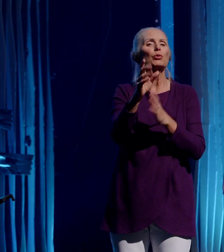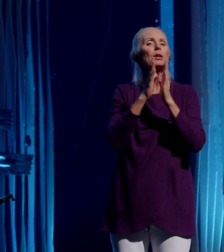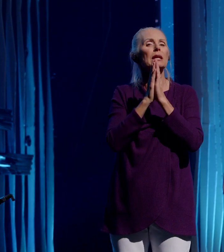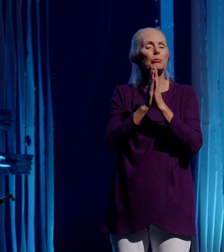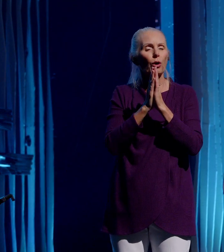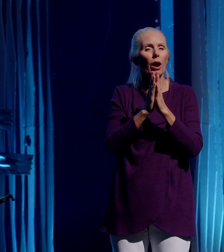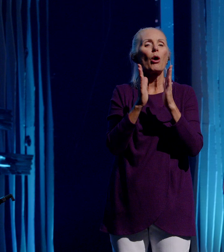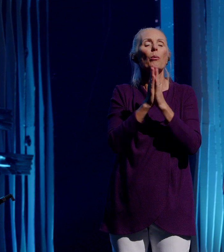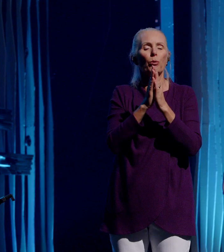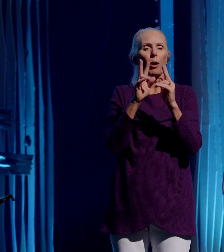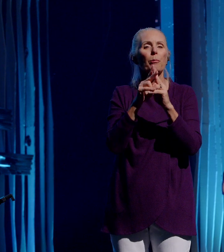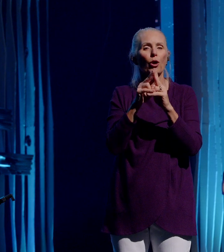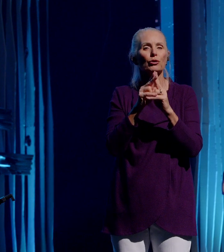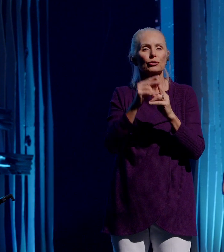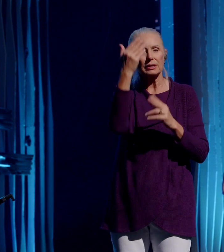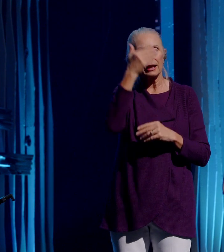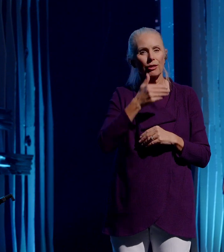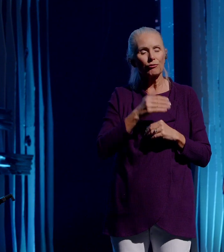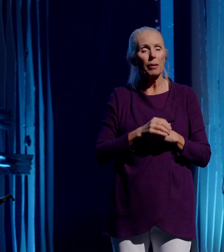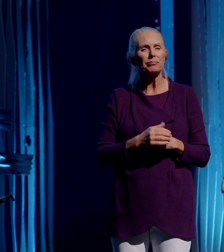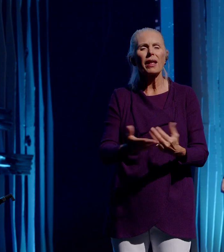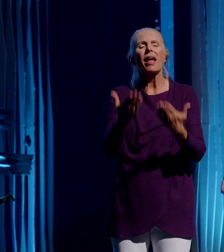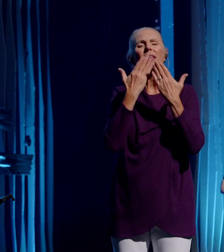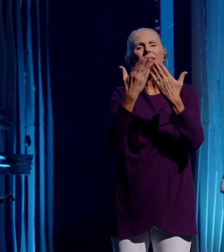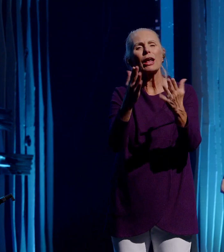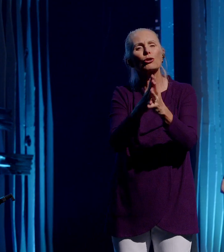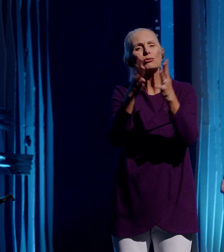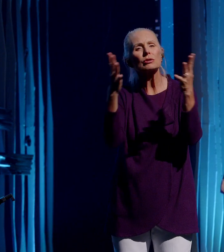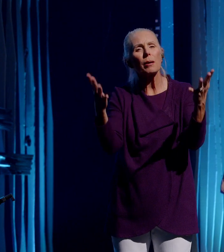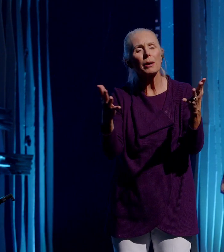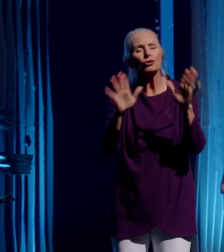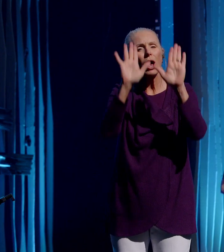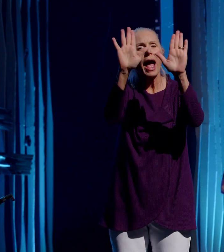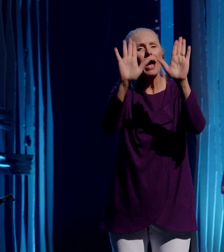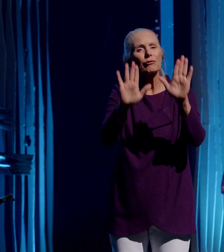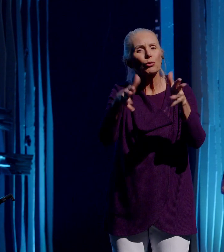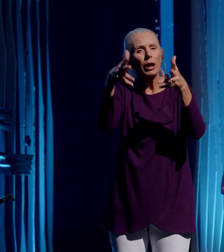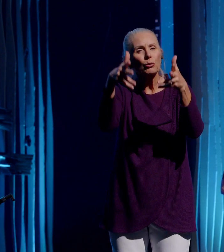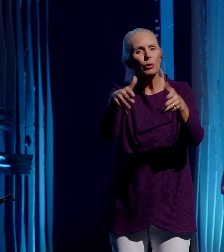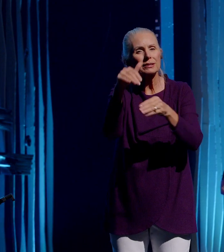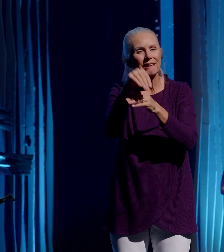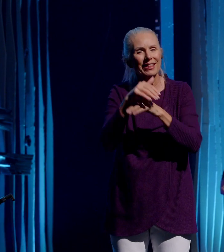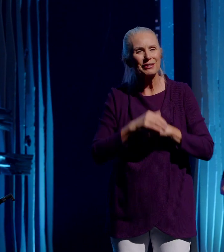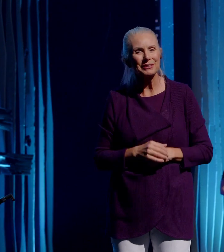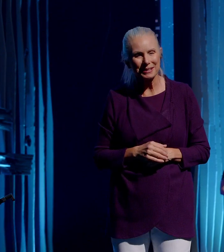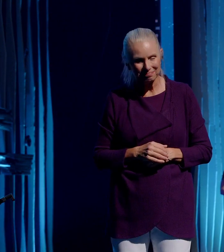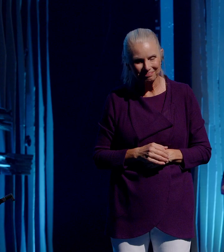we'll have prayer partners up in the front. We thank you so much and have a great rest of your evening.